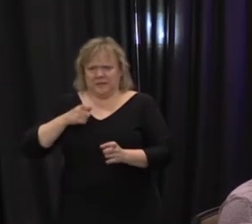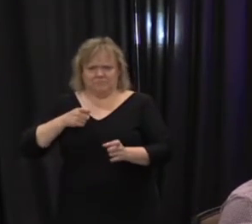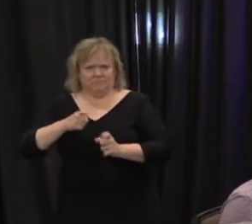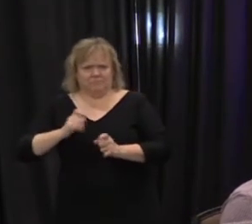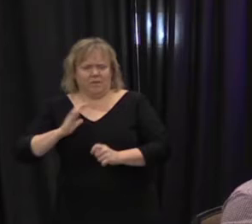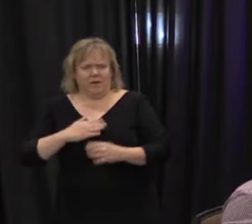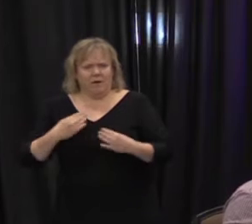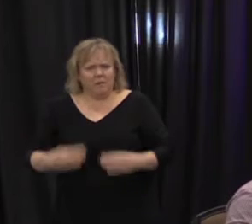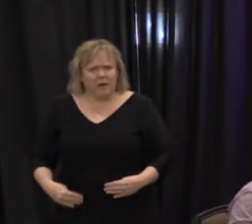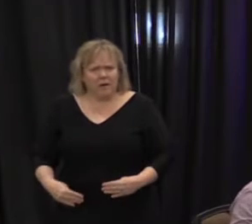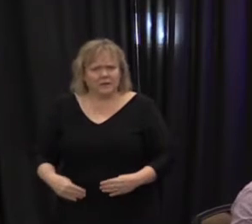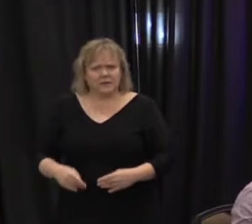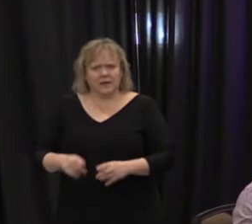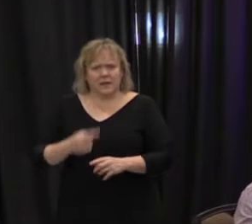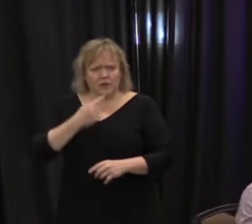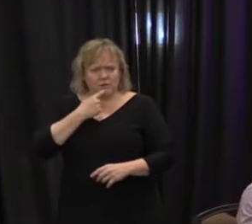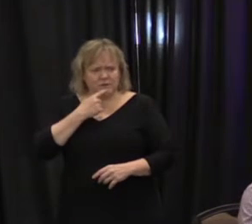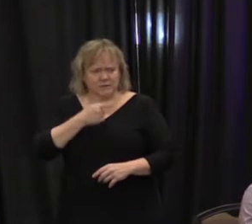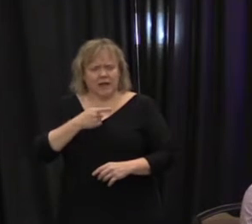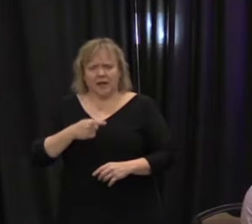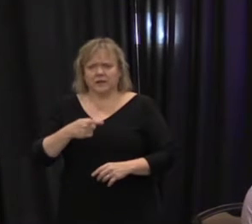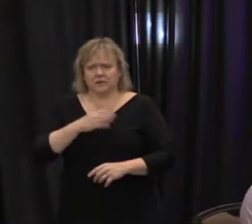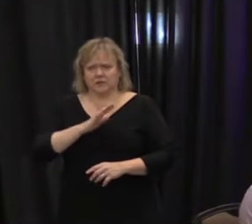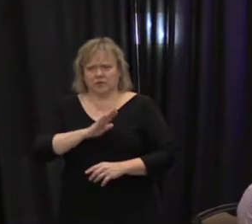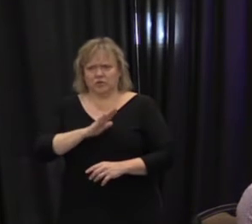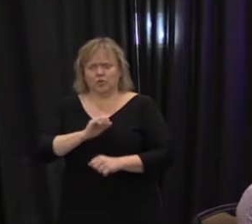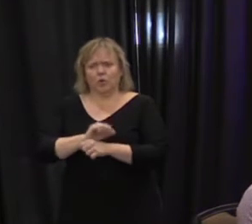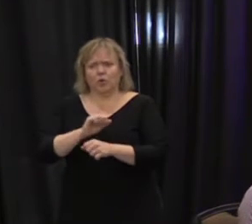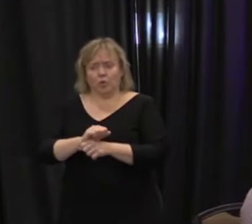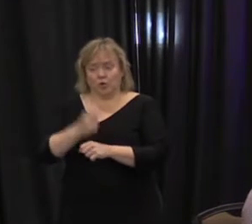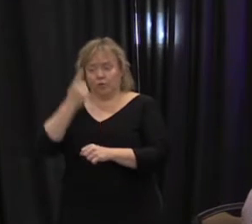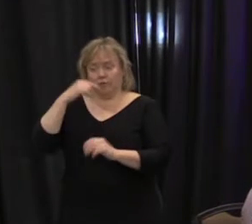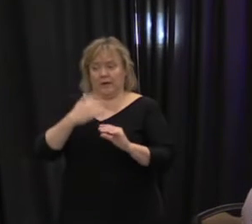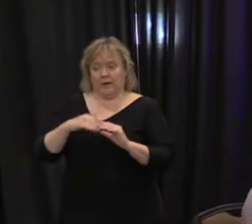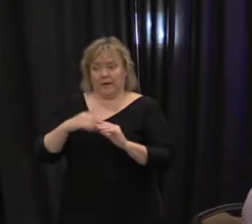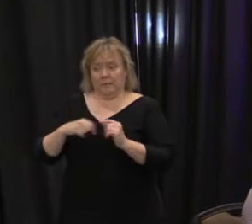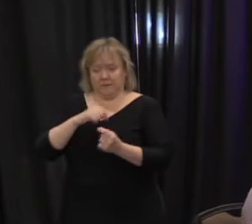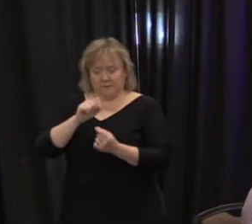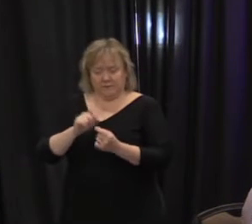you mentioned like the work that you do in the Global South, recently we had